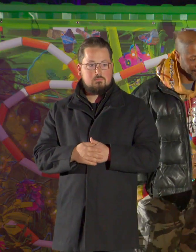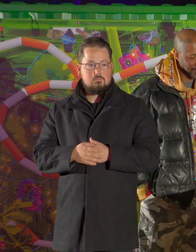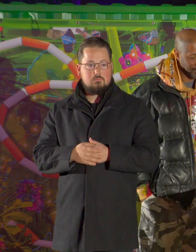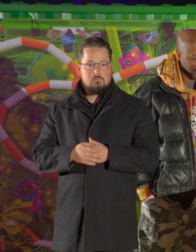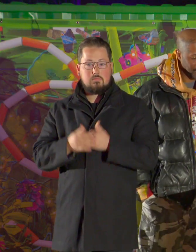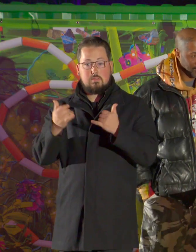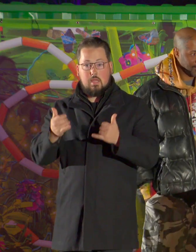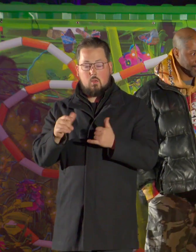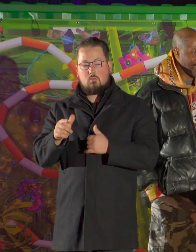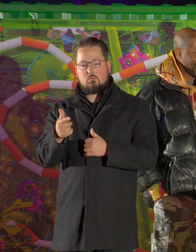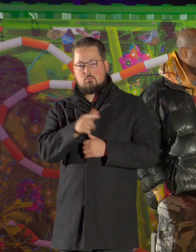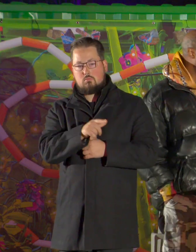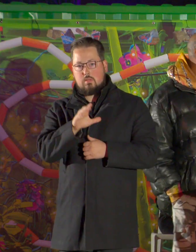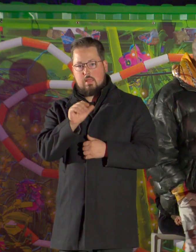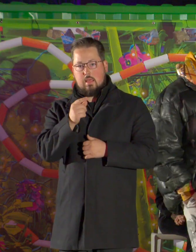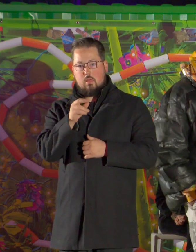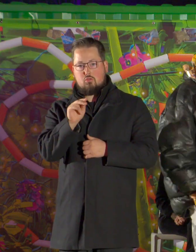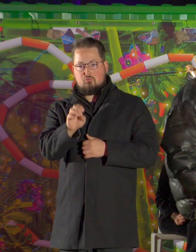Now, Catherine.